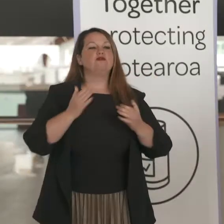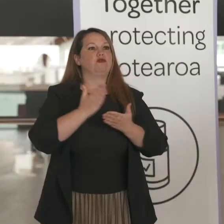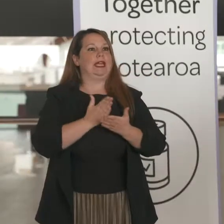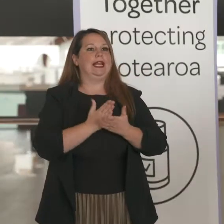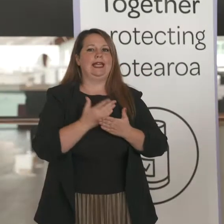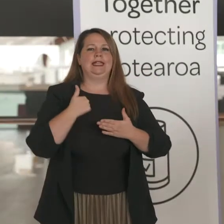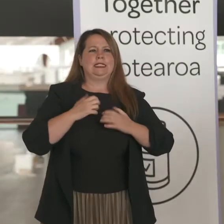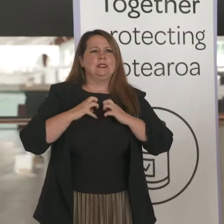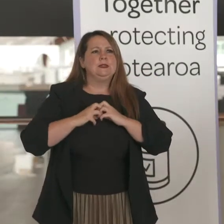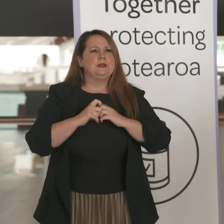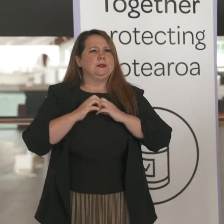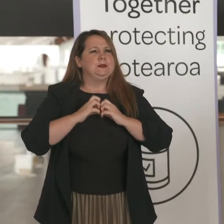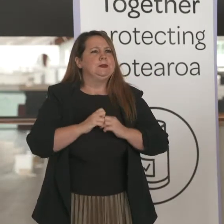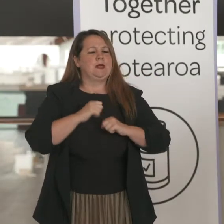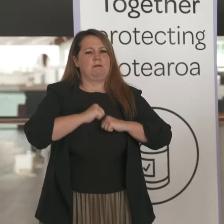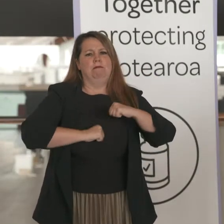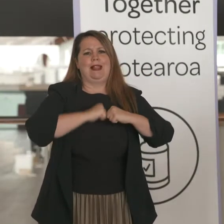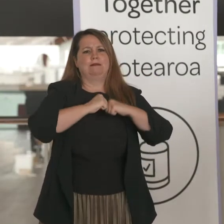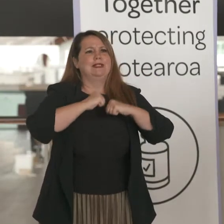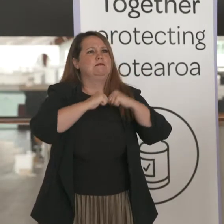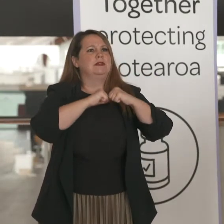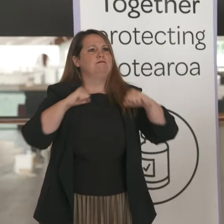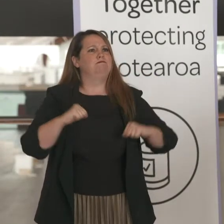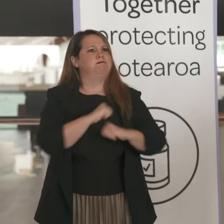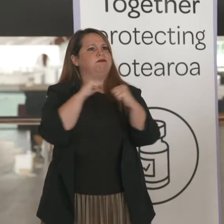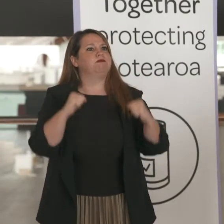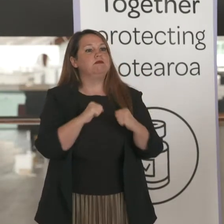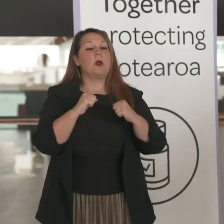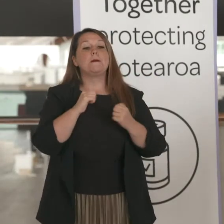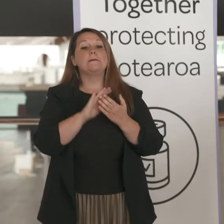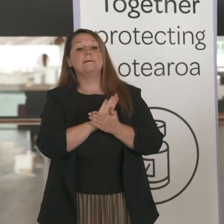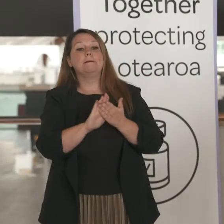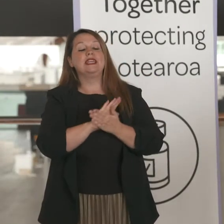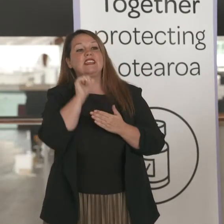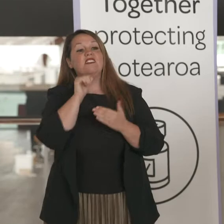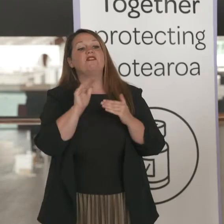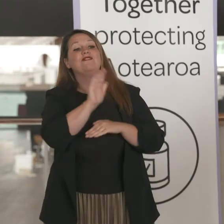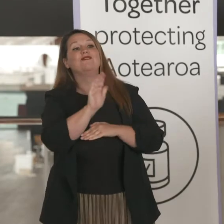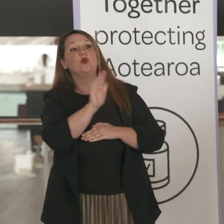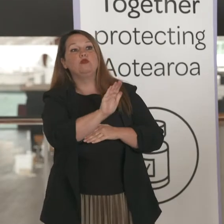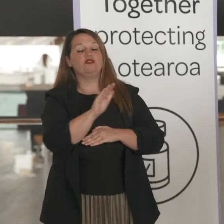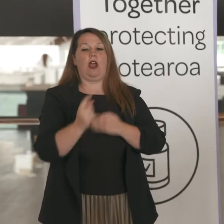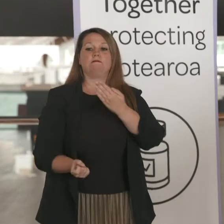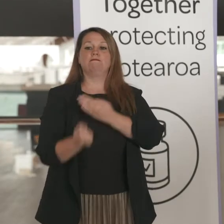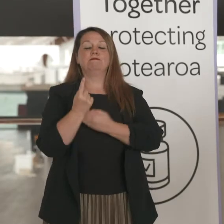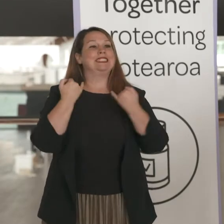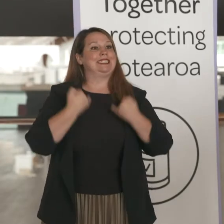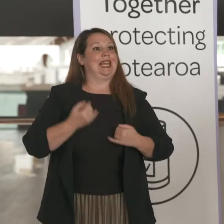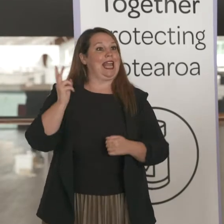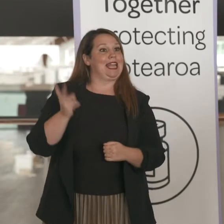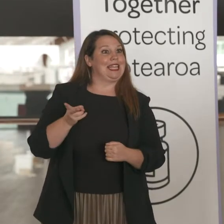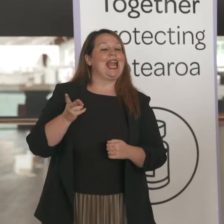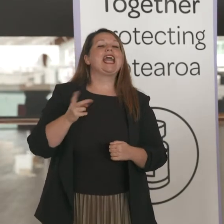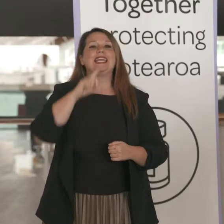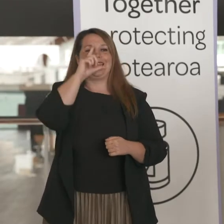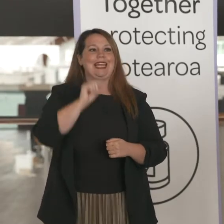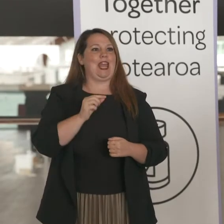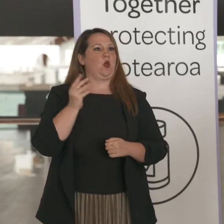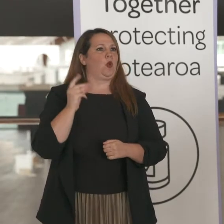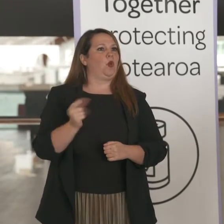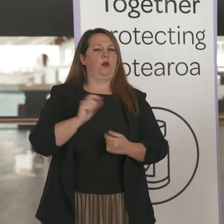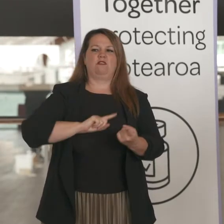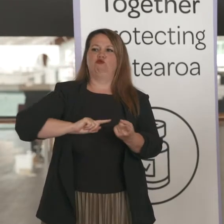response. In case we come into contact with infection in the future, we want the response to be very fast